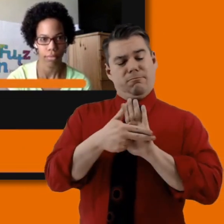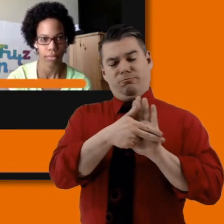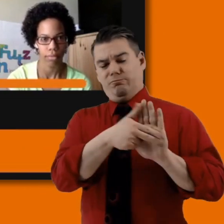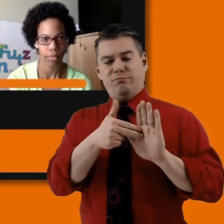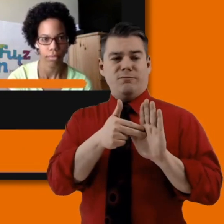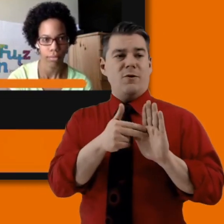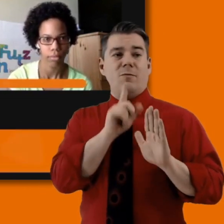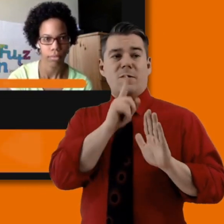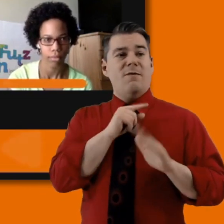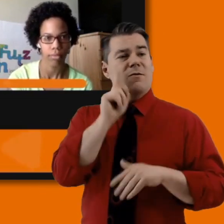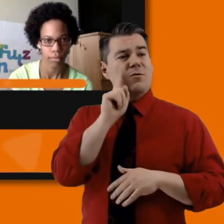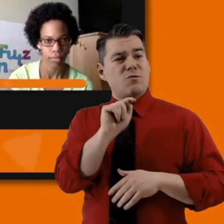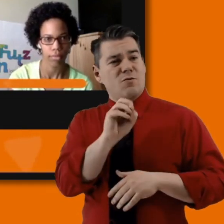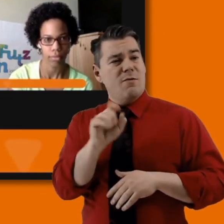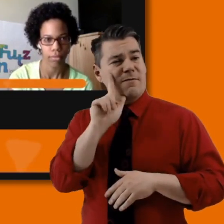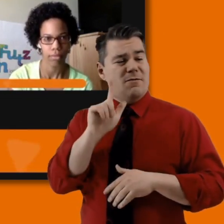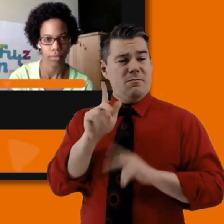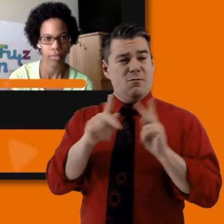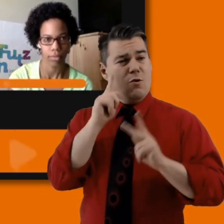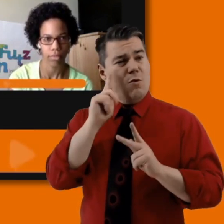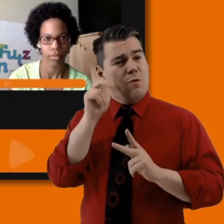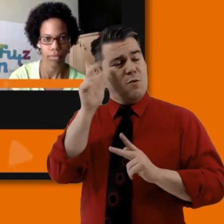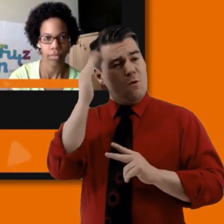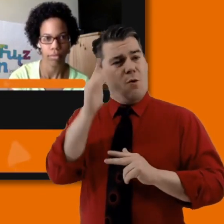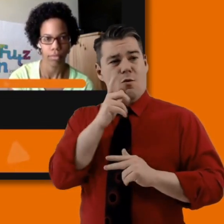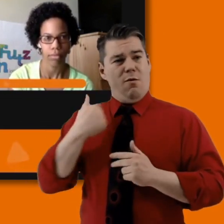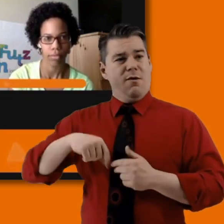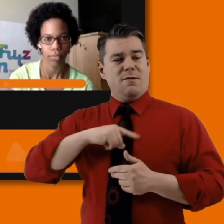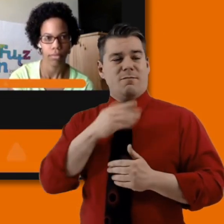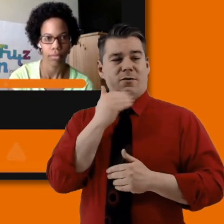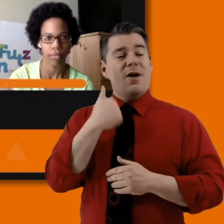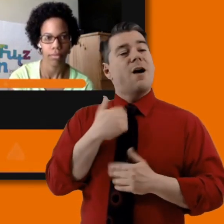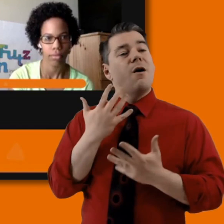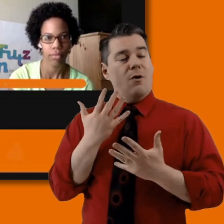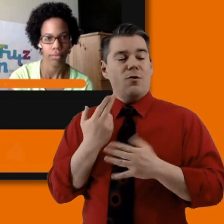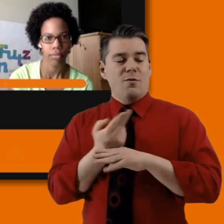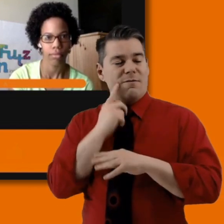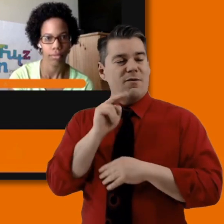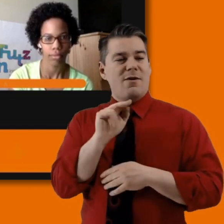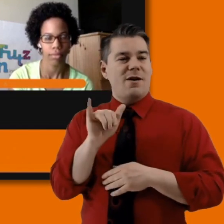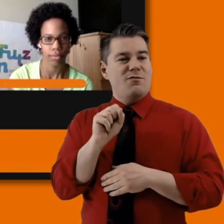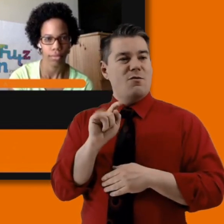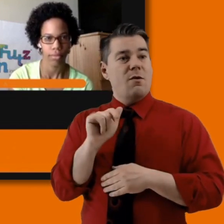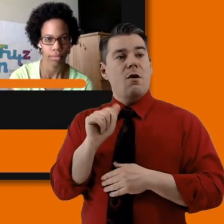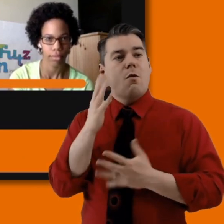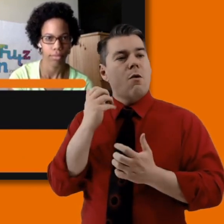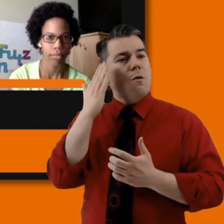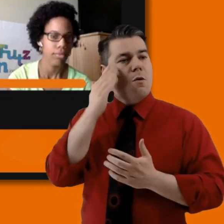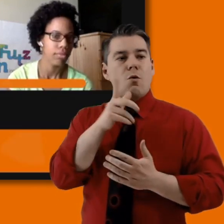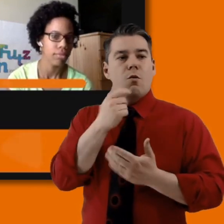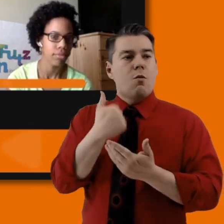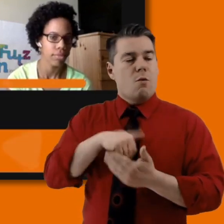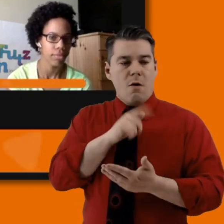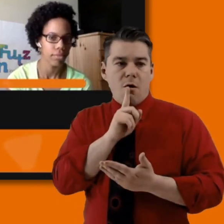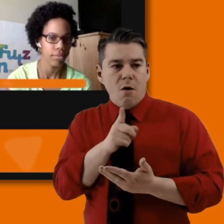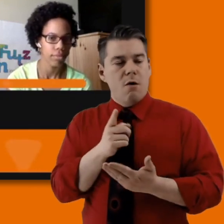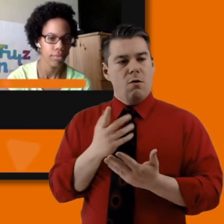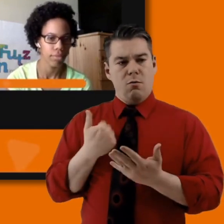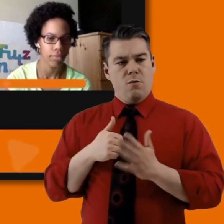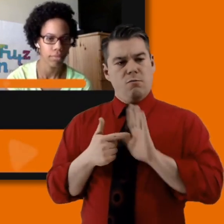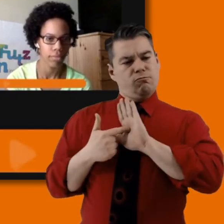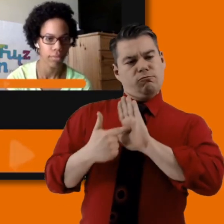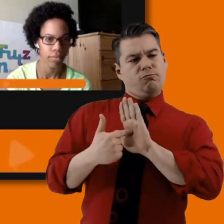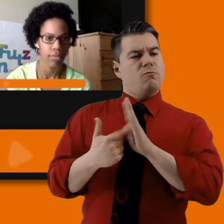people to get to know us better. So that's how I use it with NYSOTA. I want people to know who we are, what we stand for. I want them to know about